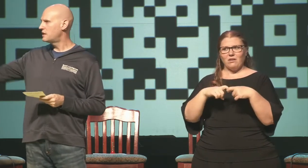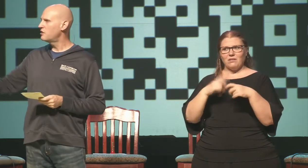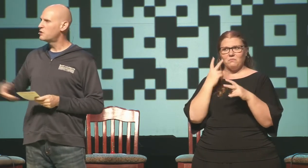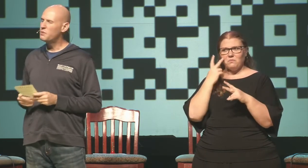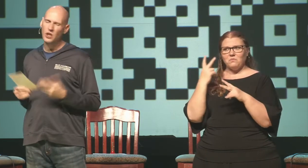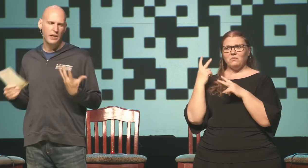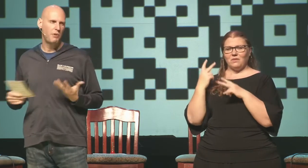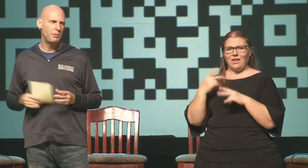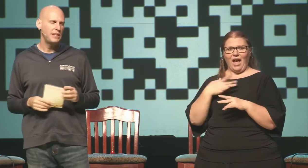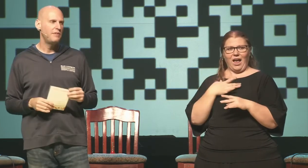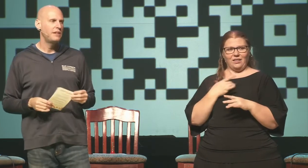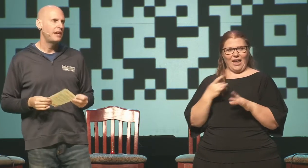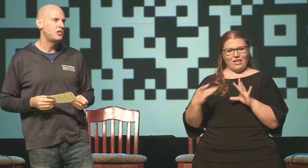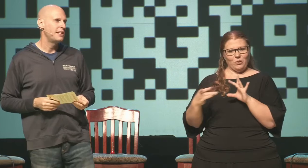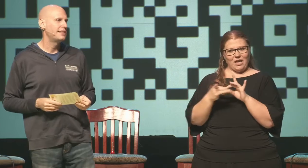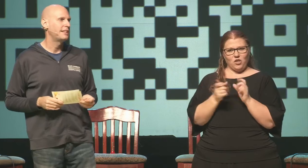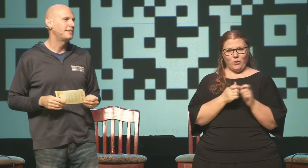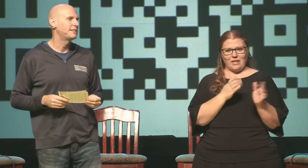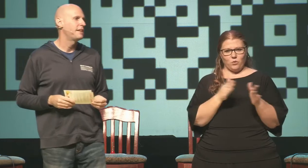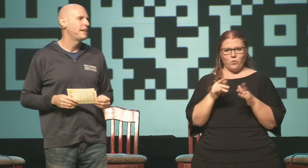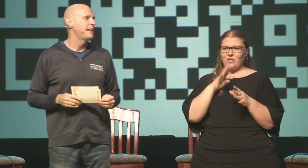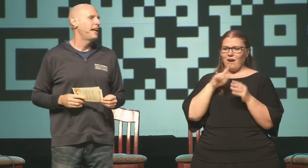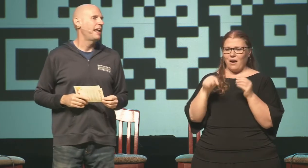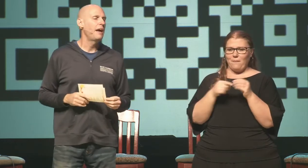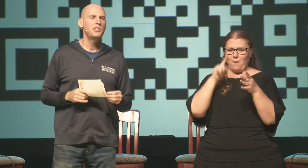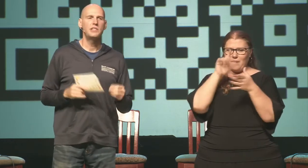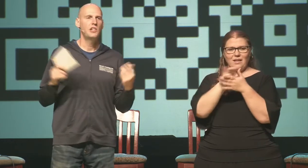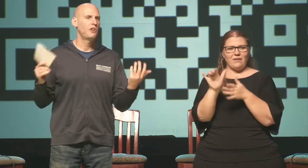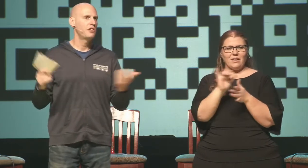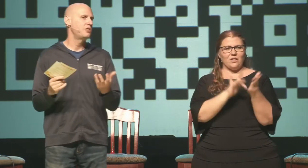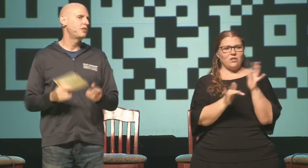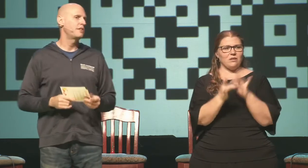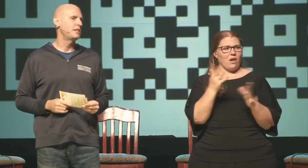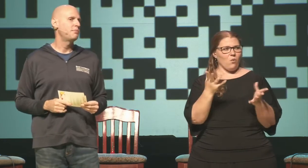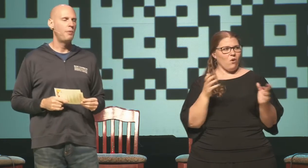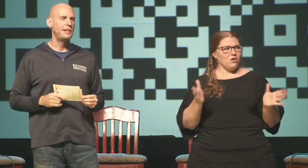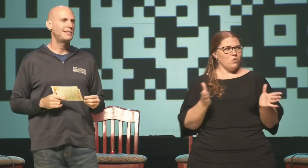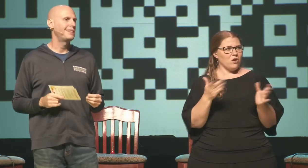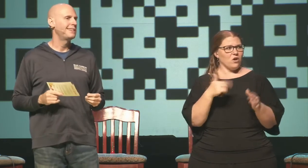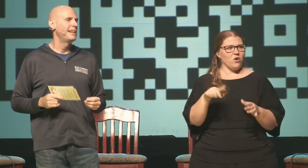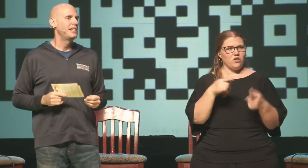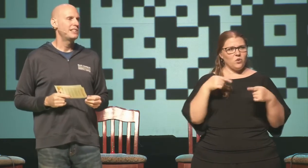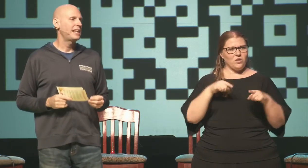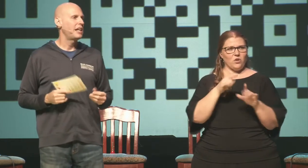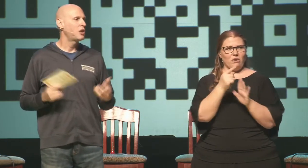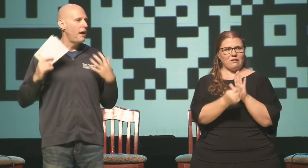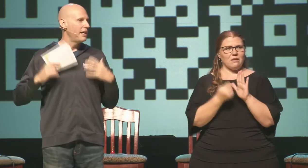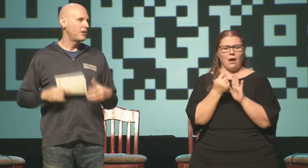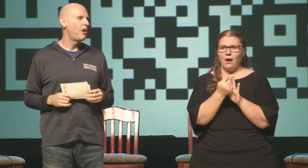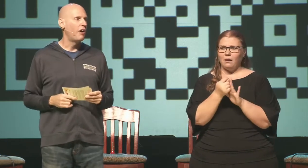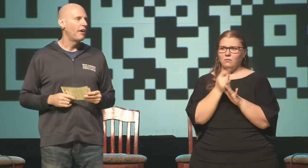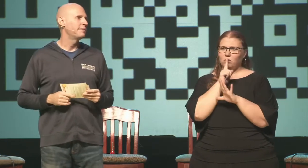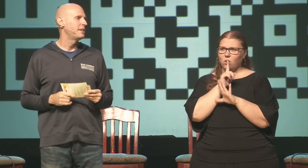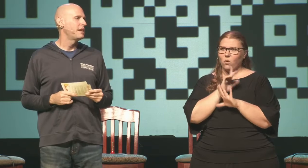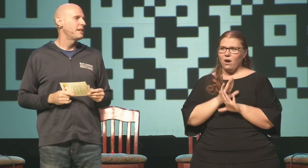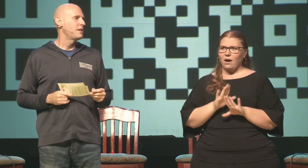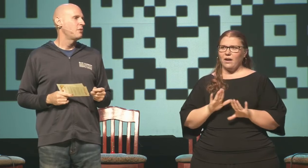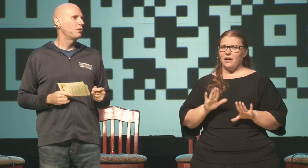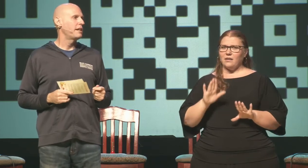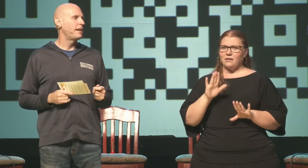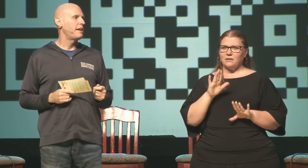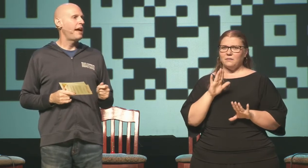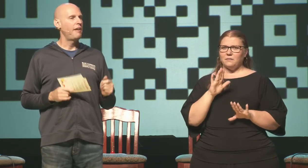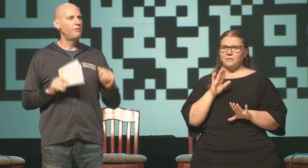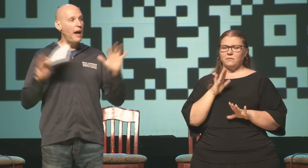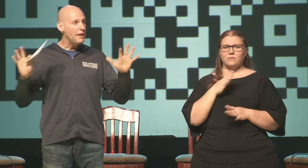it to the series. So we've been talking about believing like Jesus. And I would just encourage you during these moments to just kind of quiet your heart.